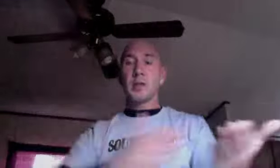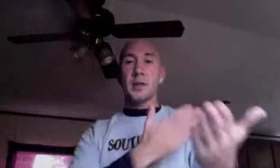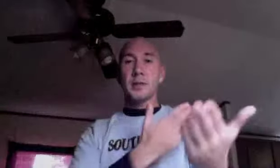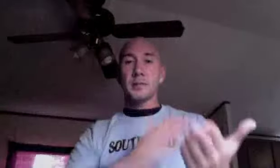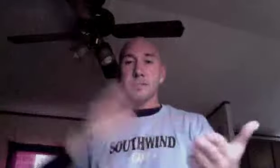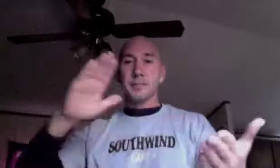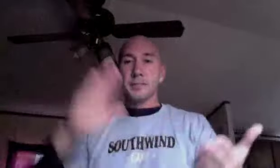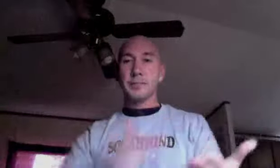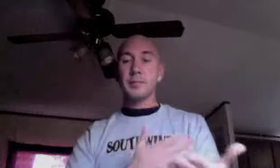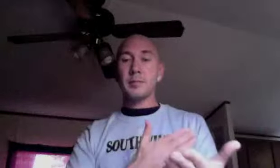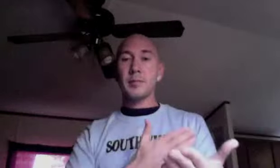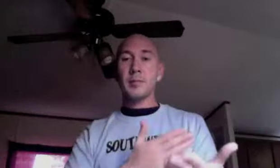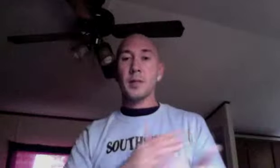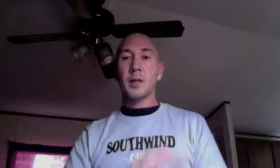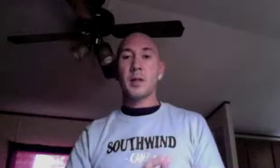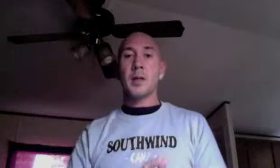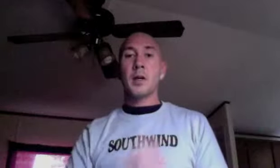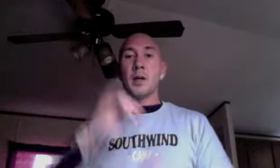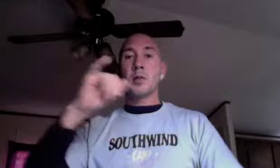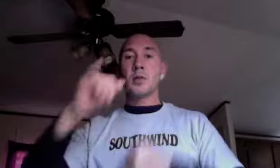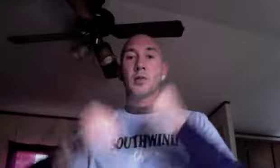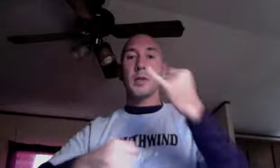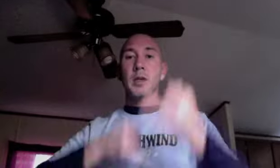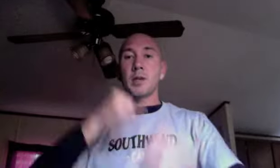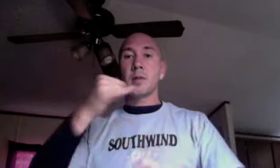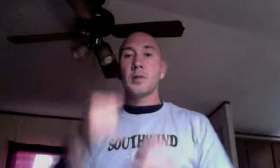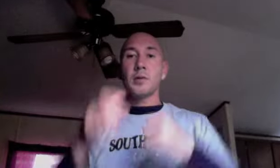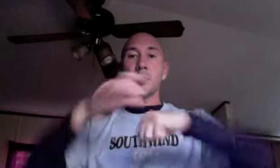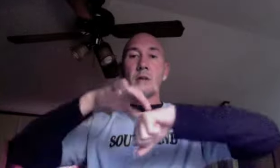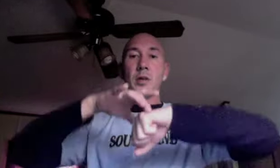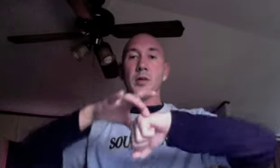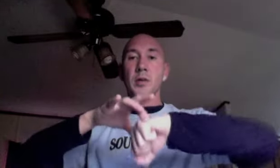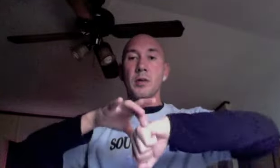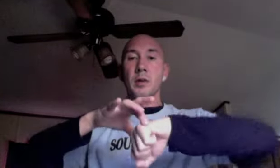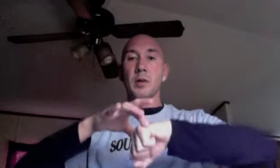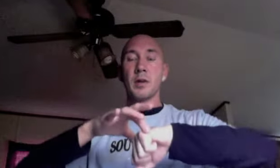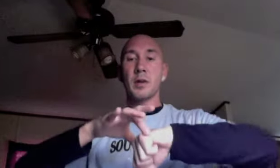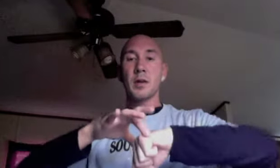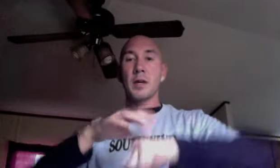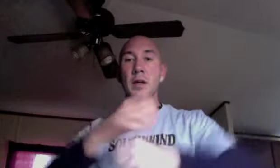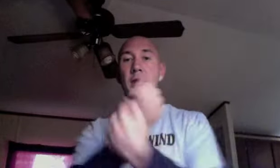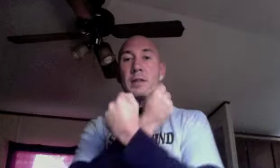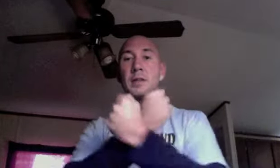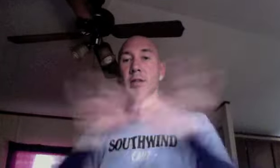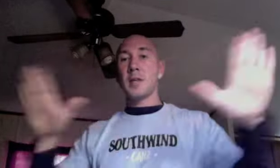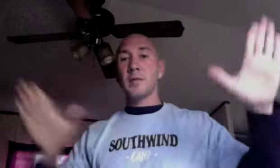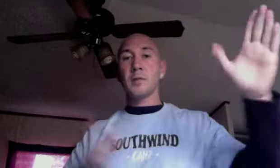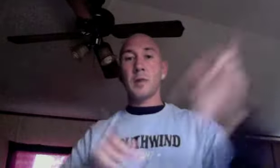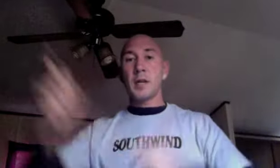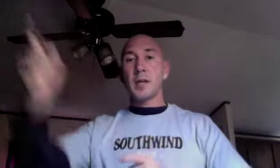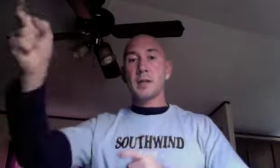Joy to the earth, the Savior reigns,